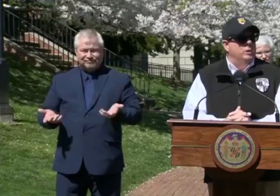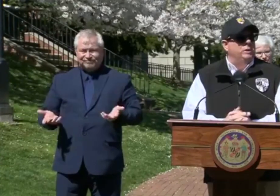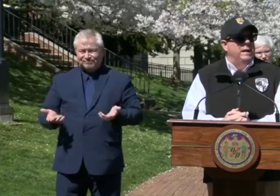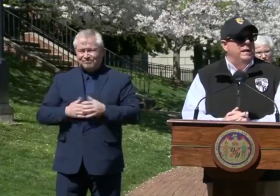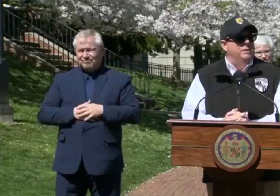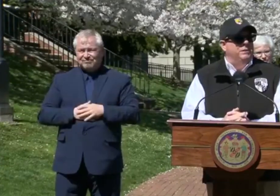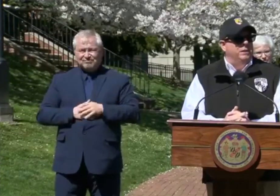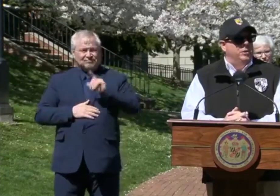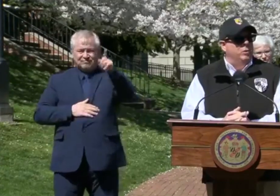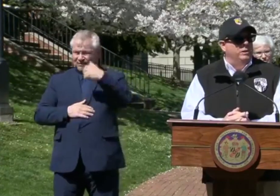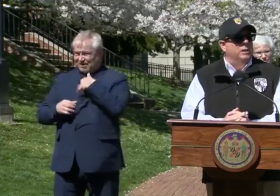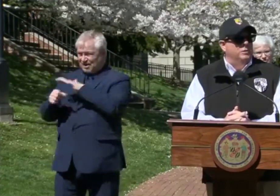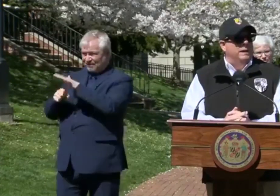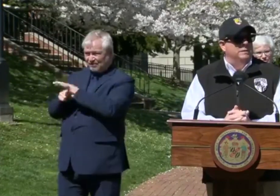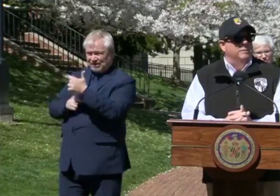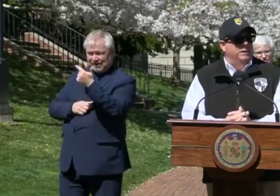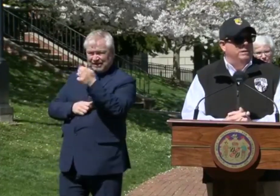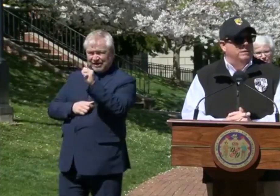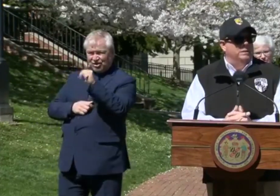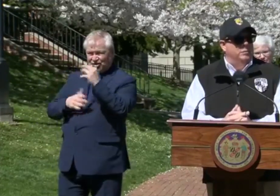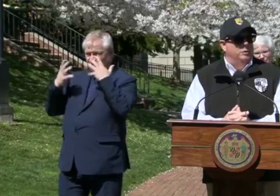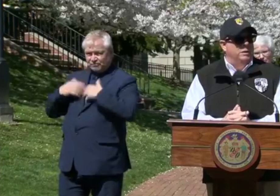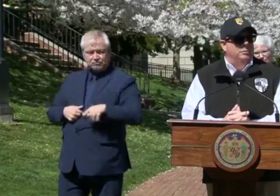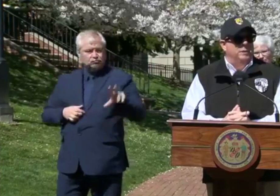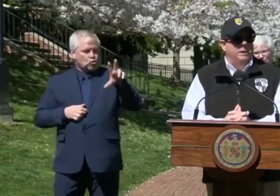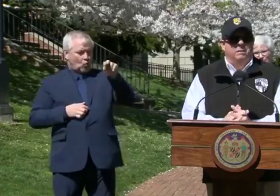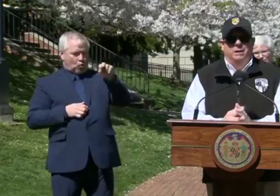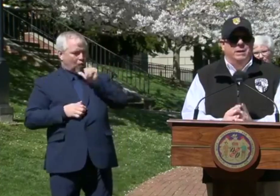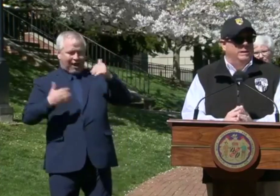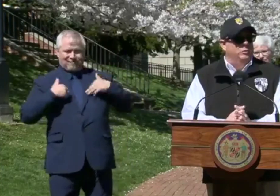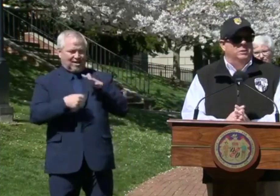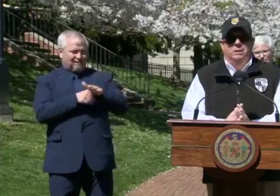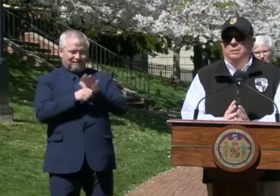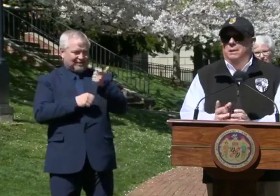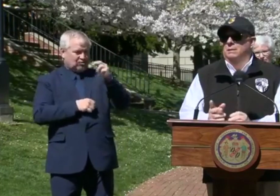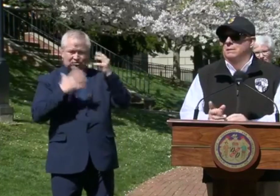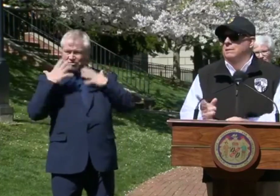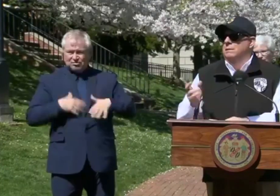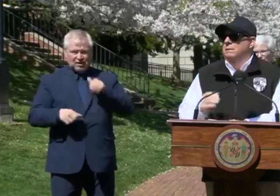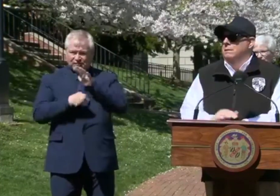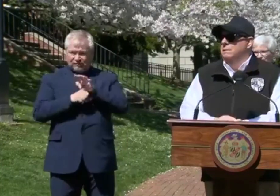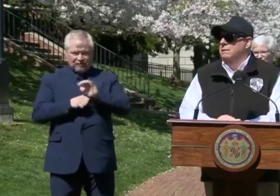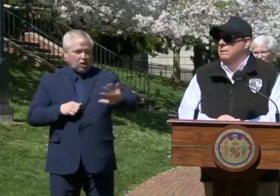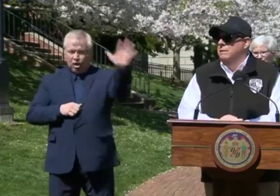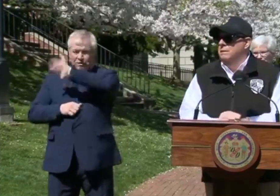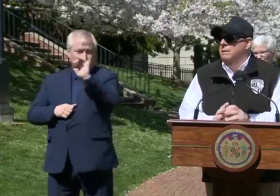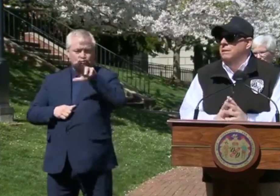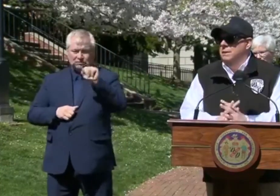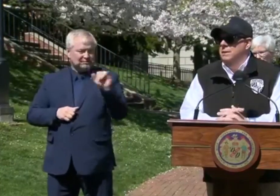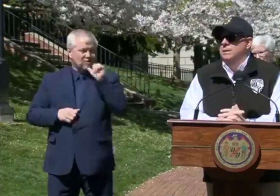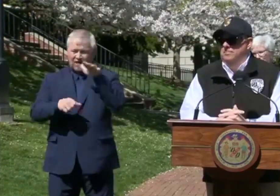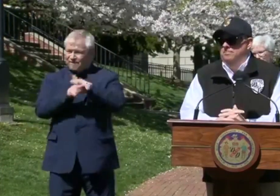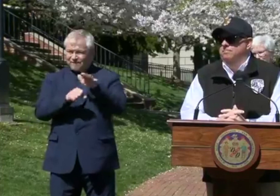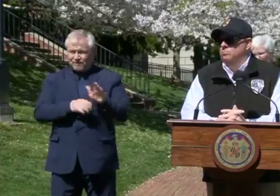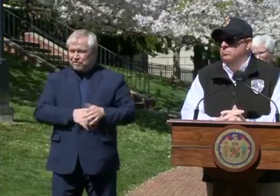No, we do not have enough gear. No one in the country has enough gear. That's the number one problem in America right now that everyone's talking about. How is that search going, Governor? To get